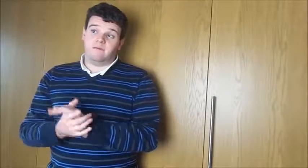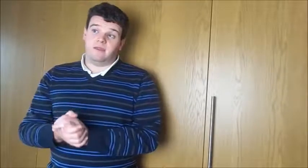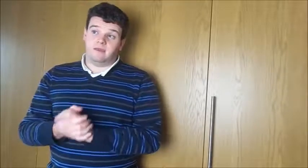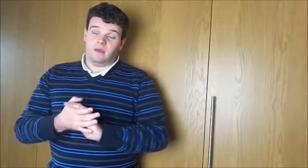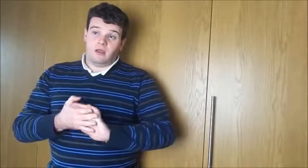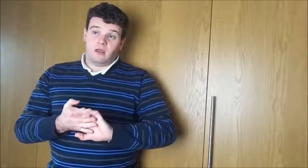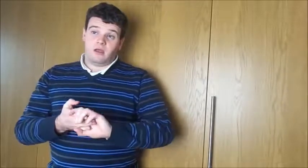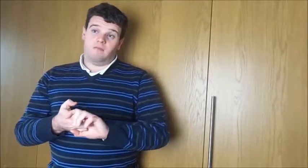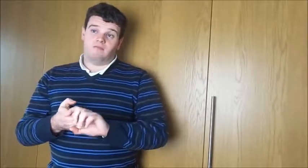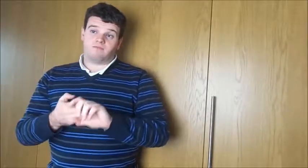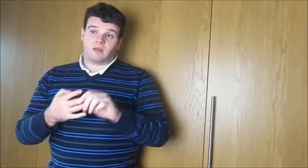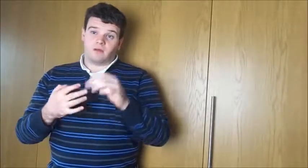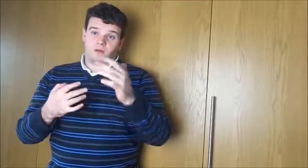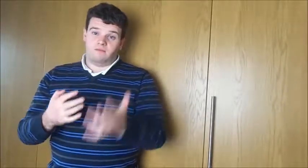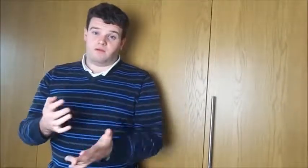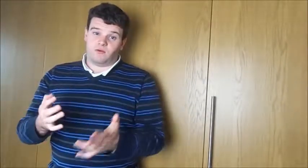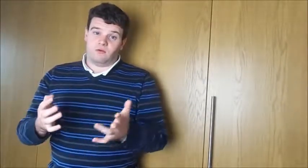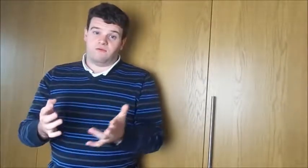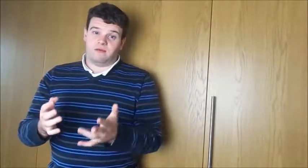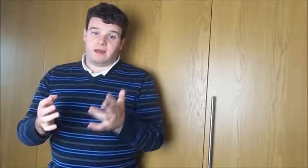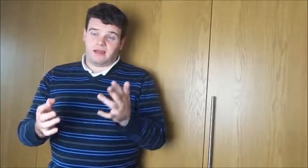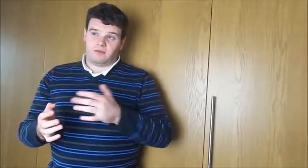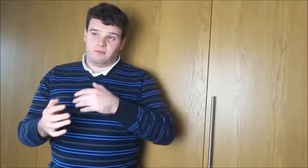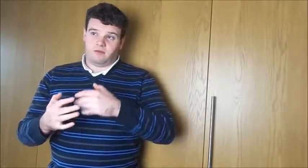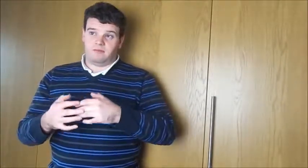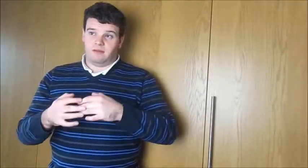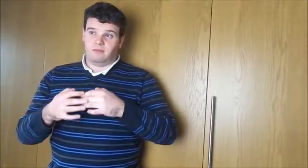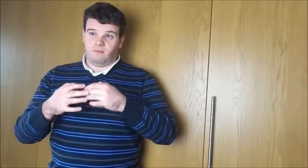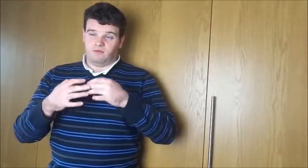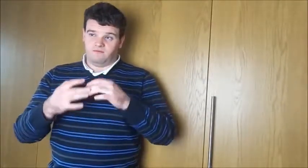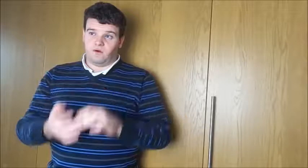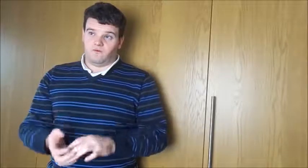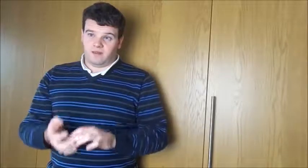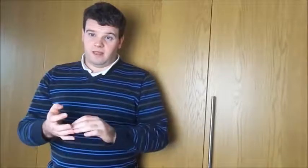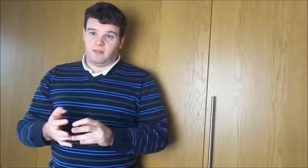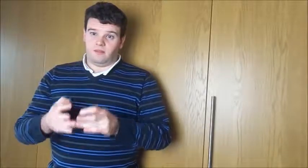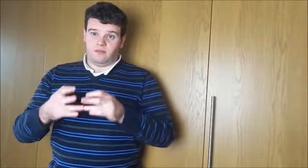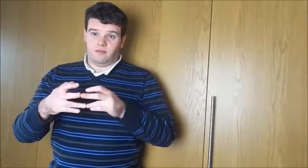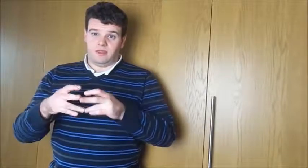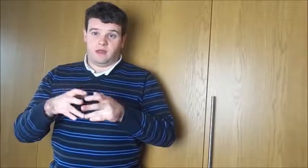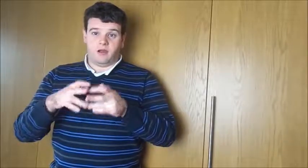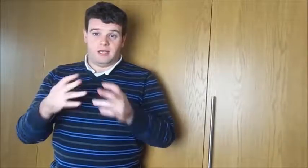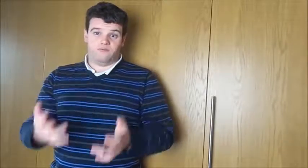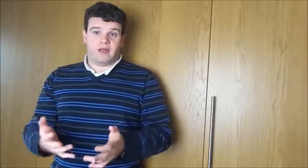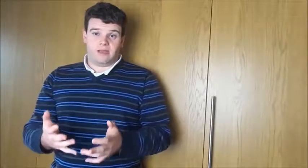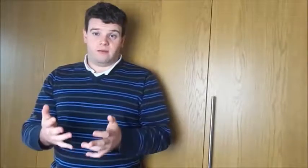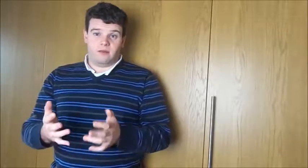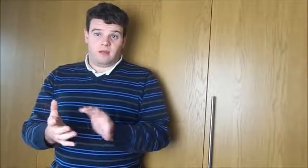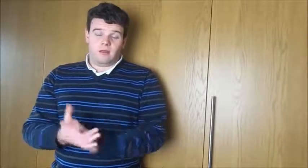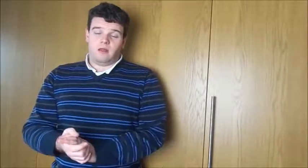then Queen Victoria would have allowed her mother to be a bit more involved in the early reign